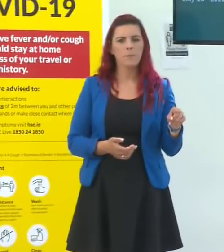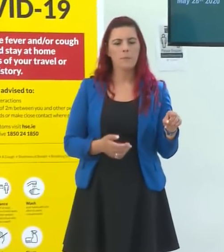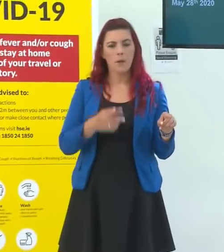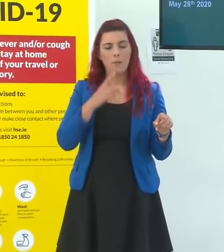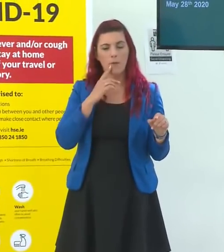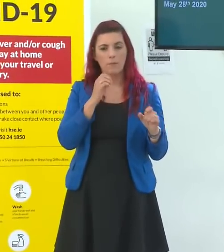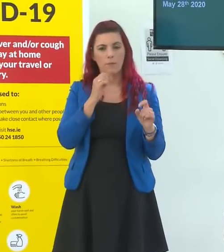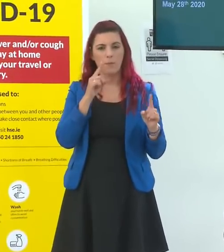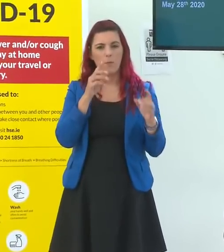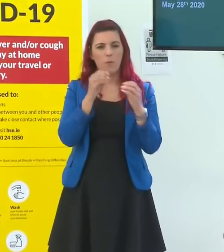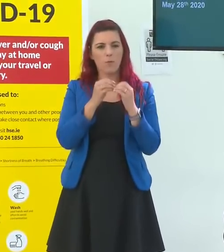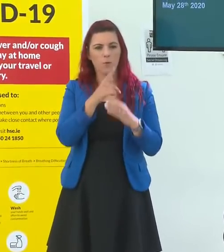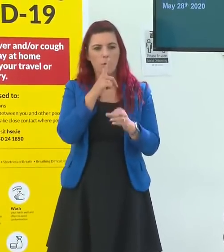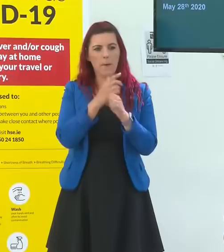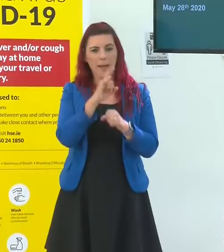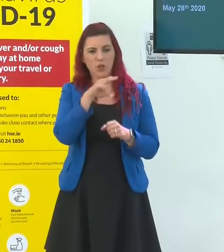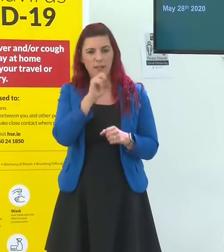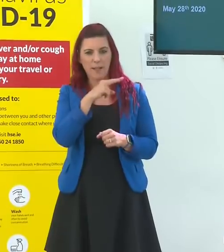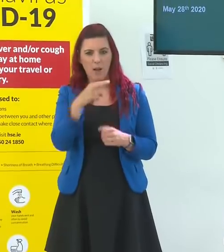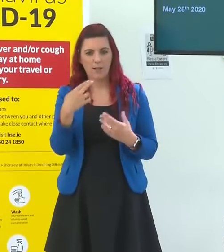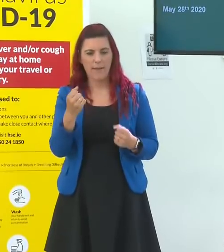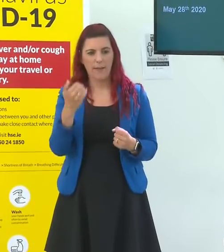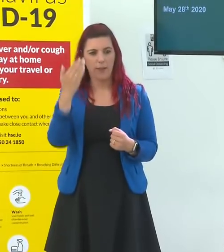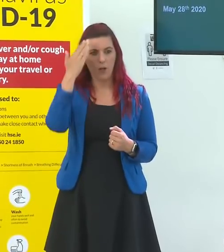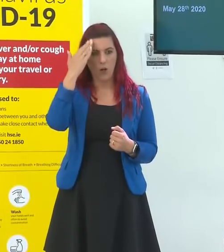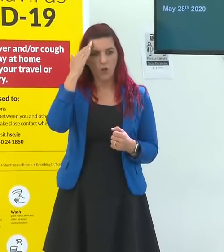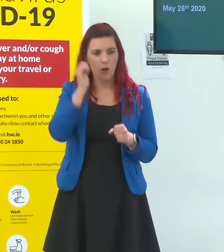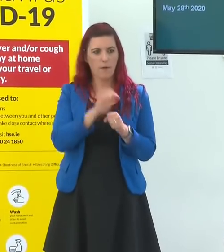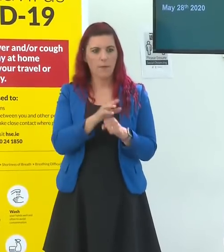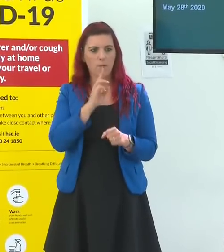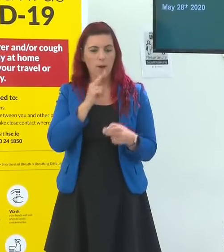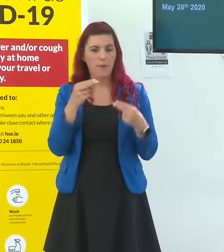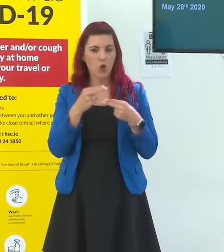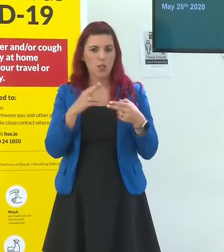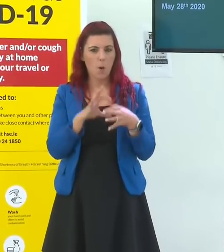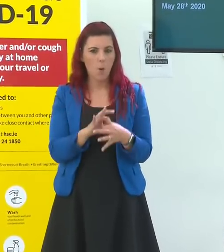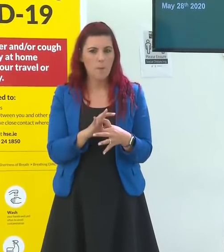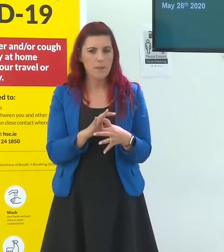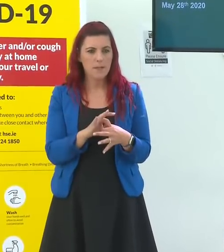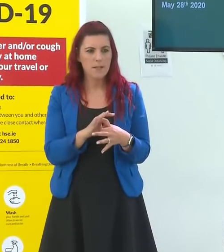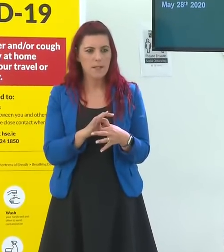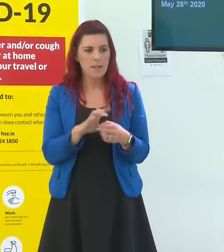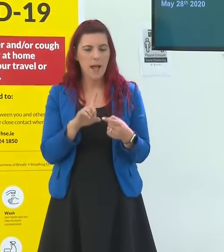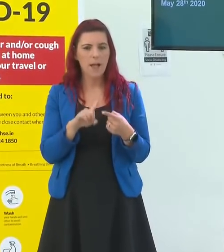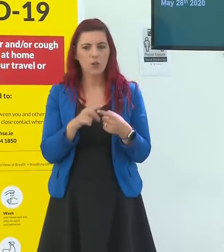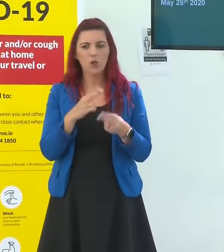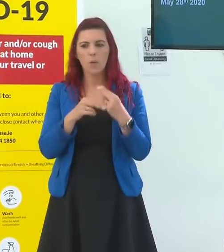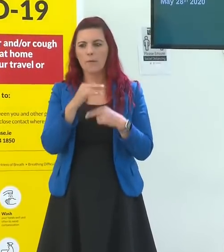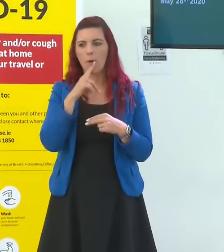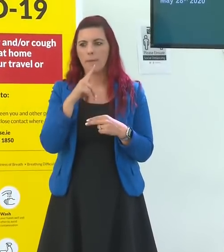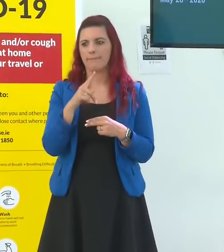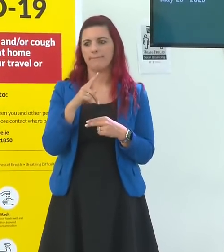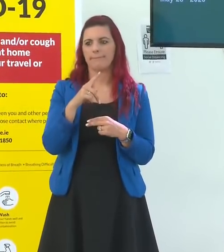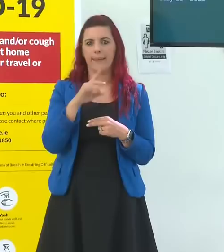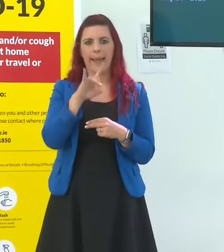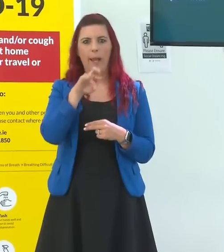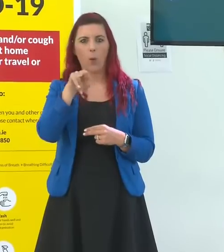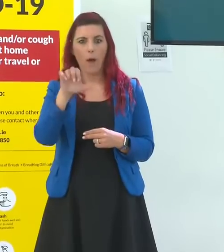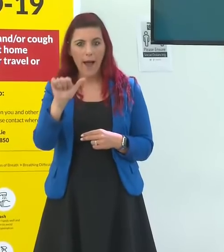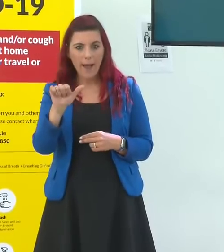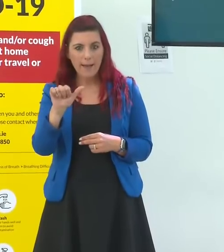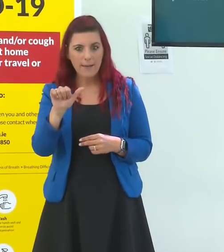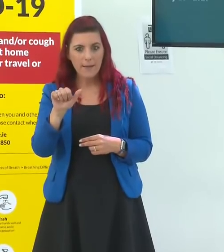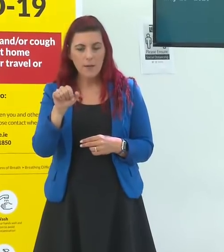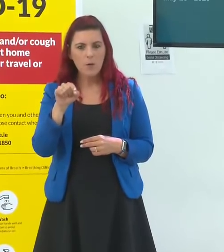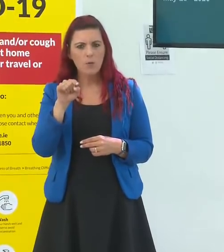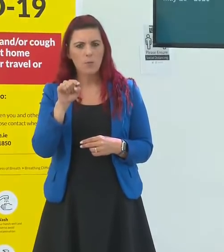relation to the HSE not having a knowledge of the private nursing homes, and coming from the Chief Inspector from HIQA. And